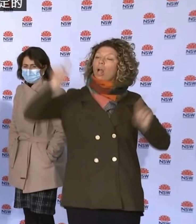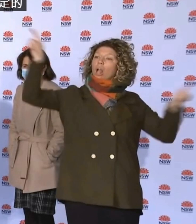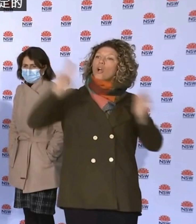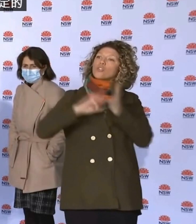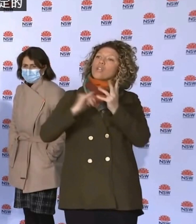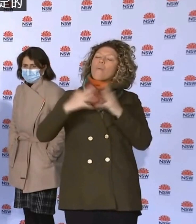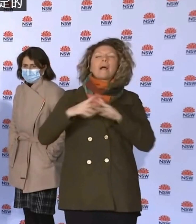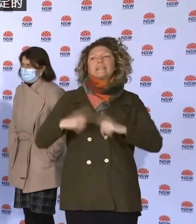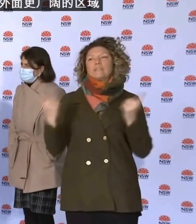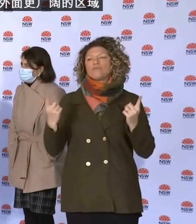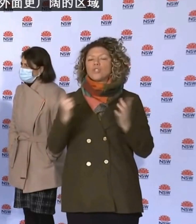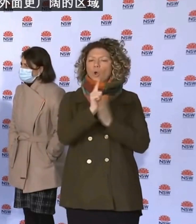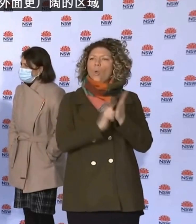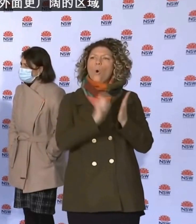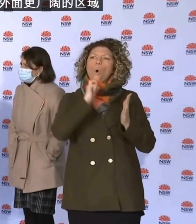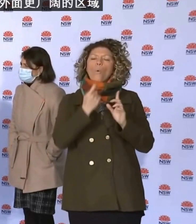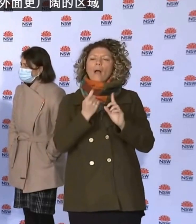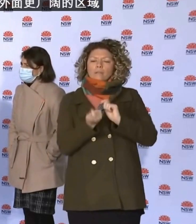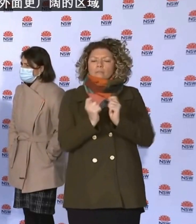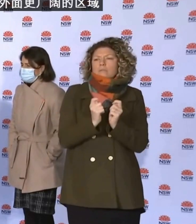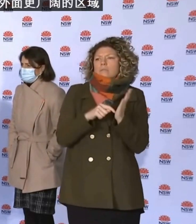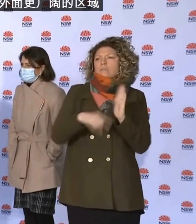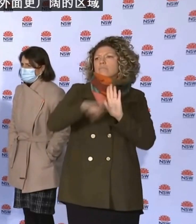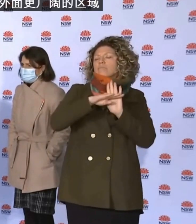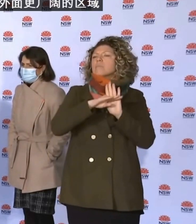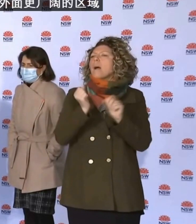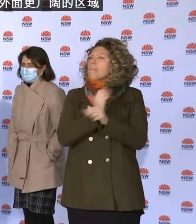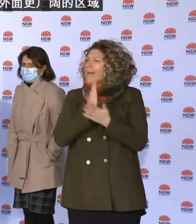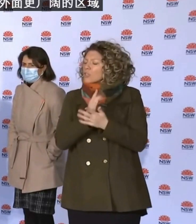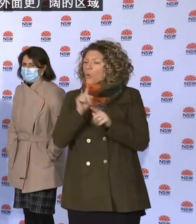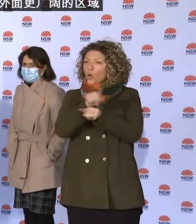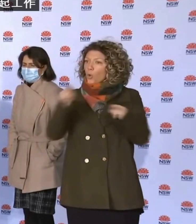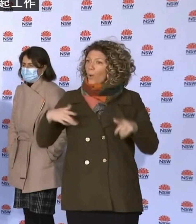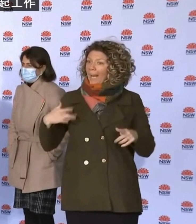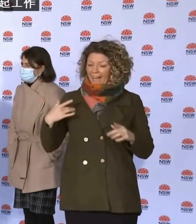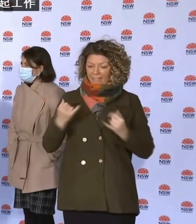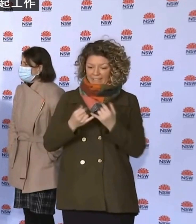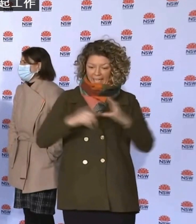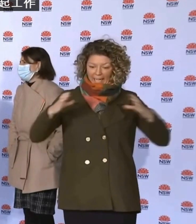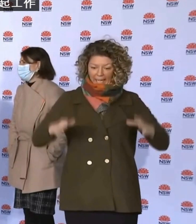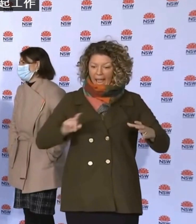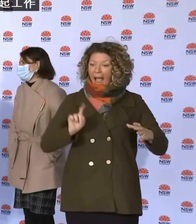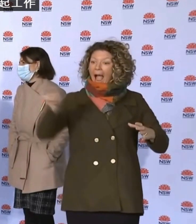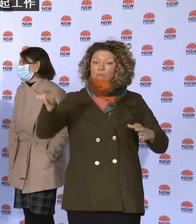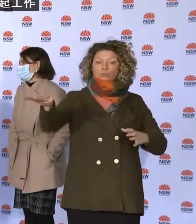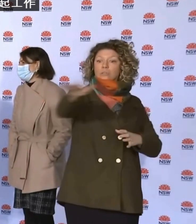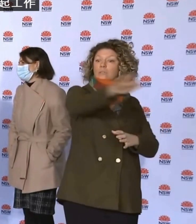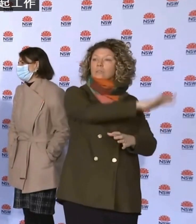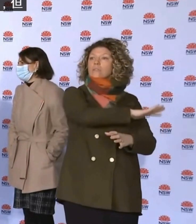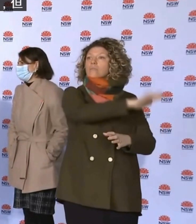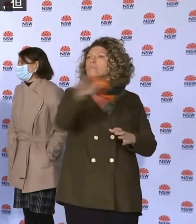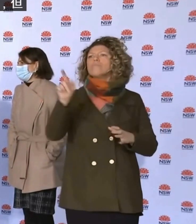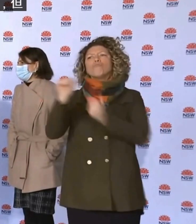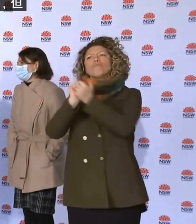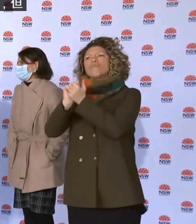at it, and it's fixed. So just by way of clarity, just so people know, if you're in the broader area outside Greater Sydney, then obviously you work with